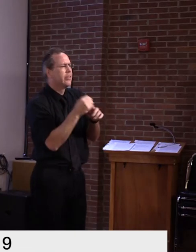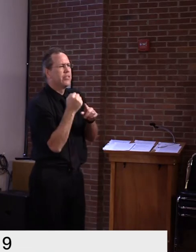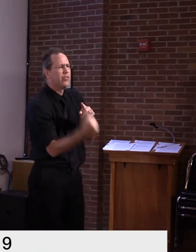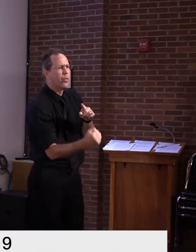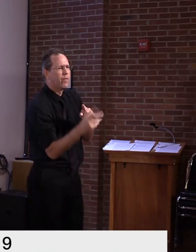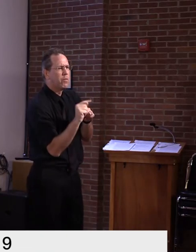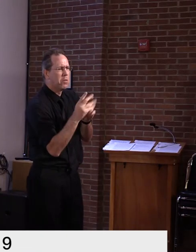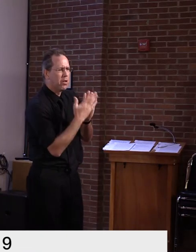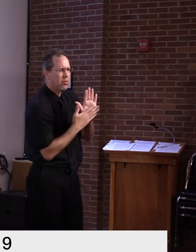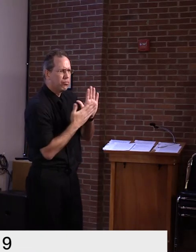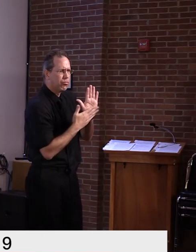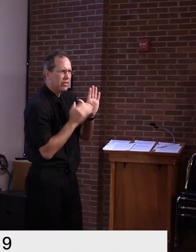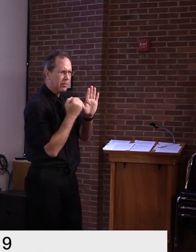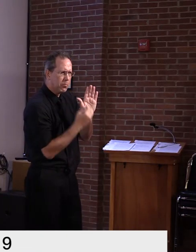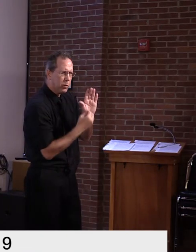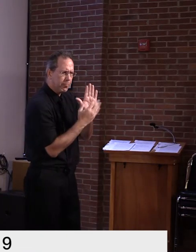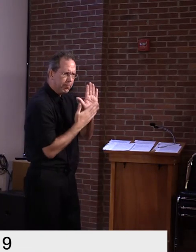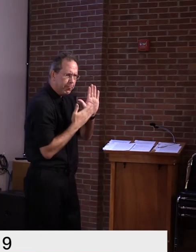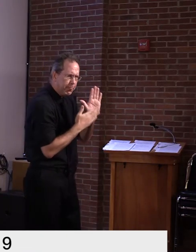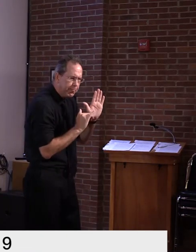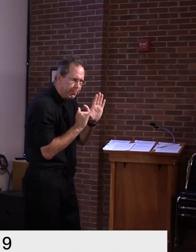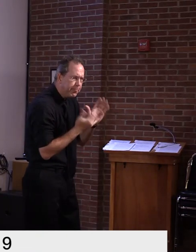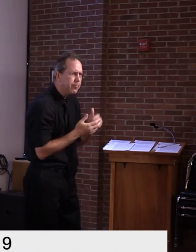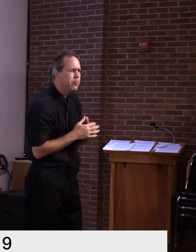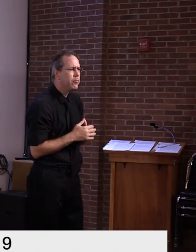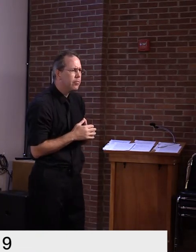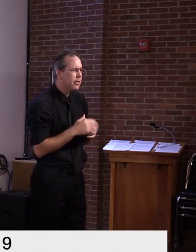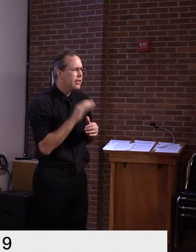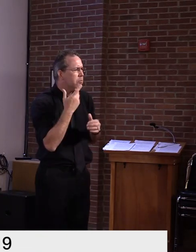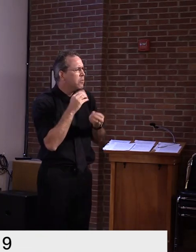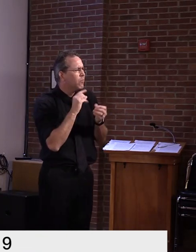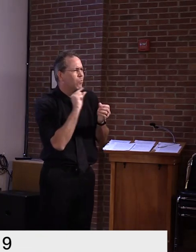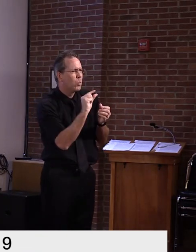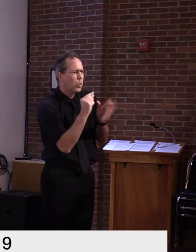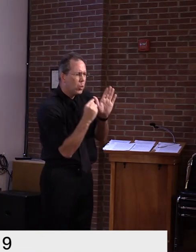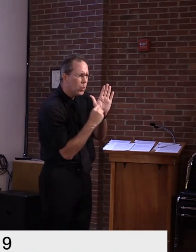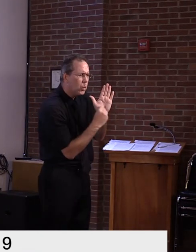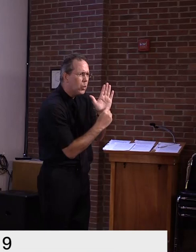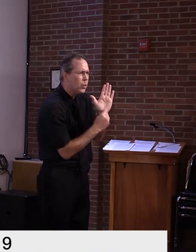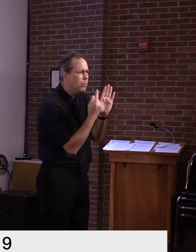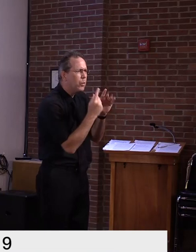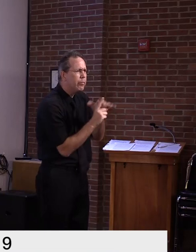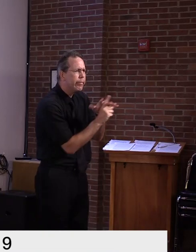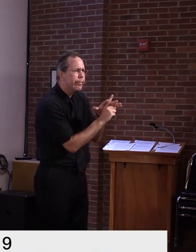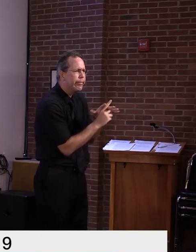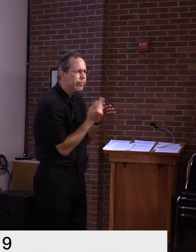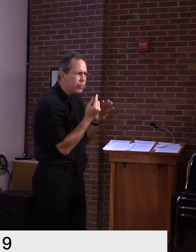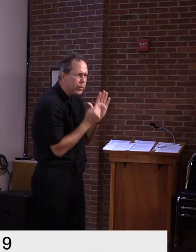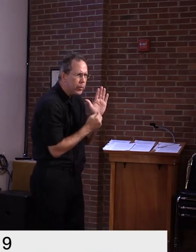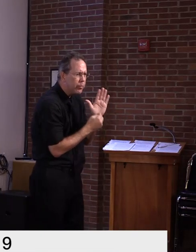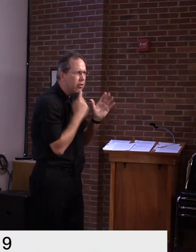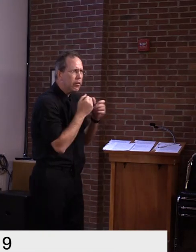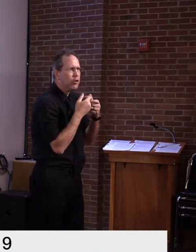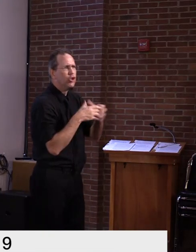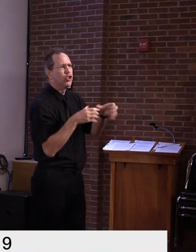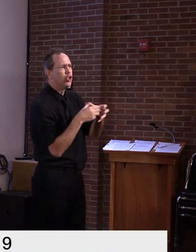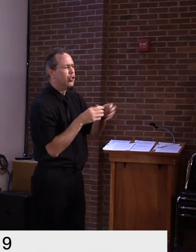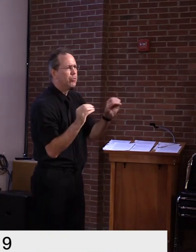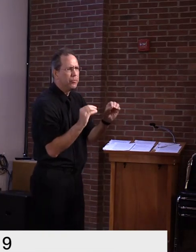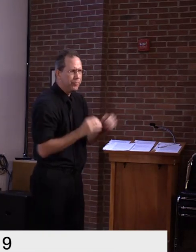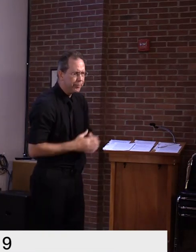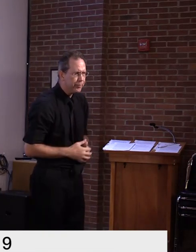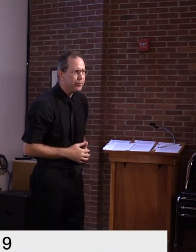keep an eye on, but as we said, cases are pretty low across the state and on a per capita basis, pretty low in each one of our